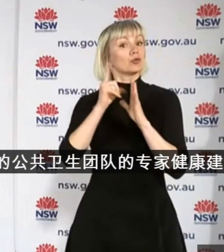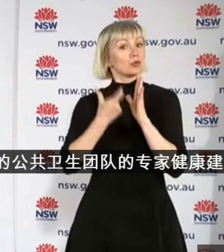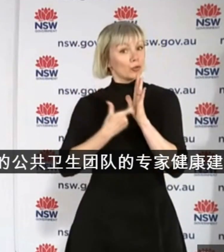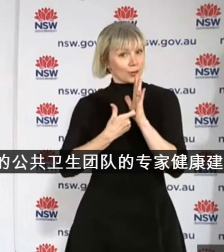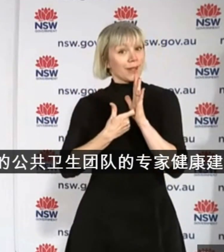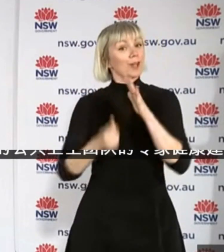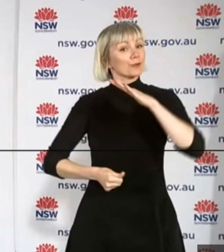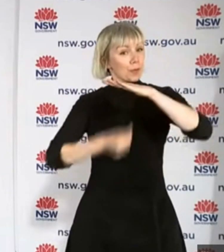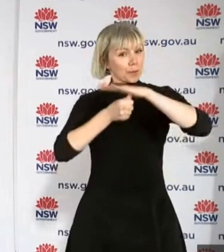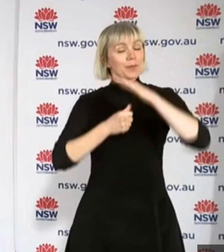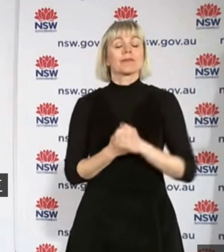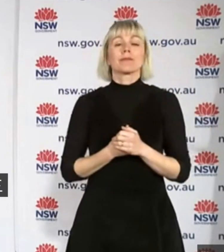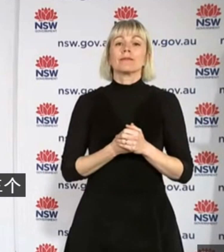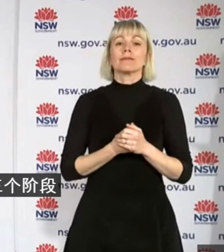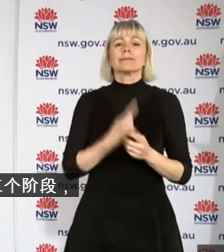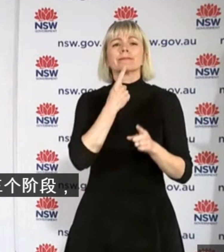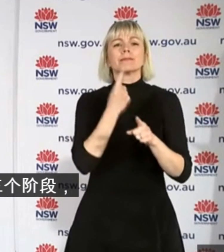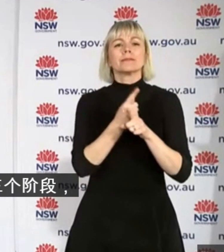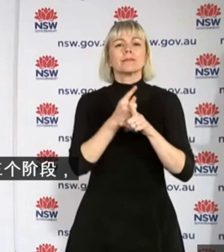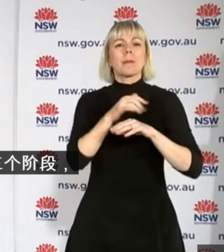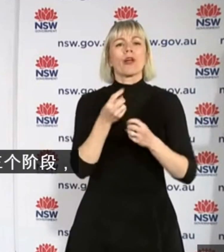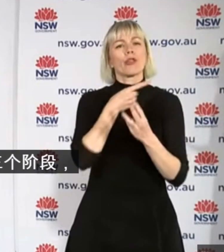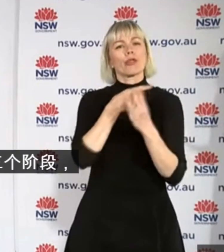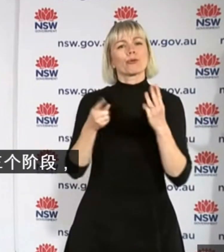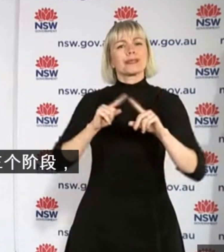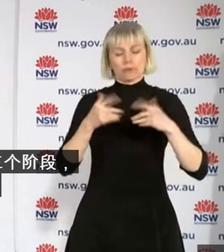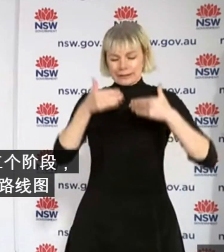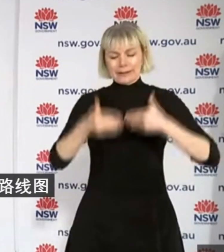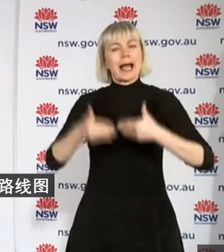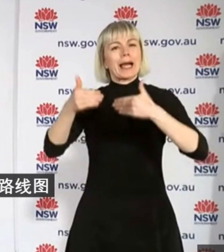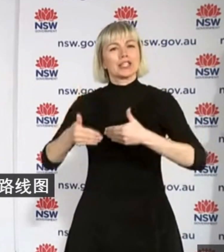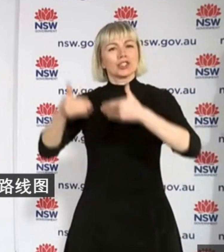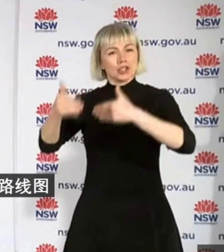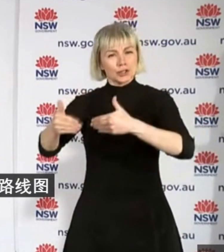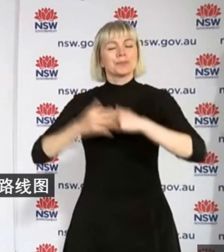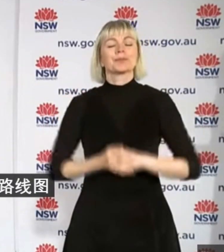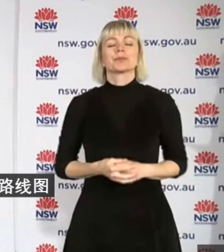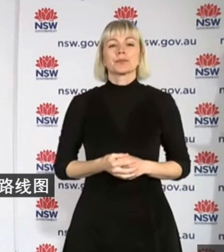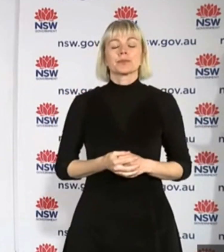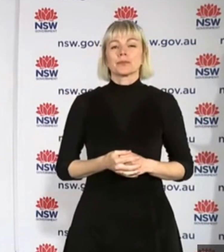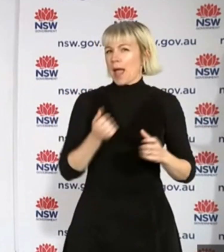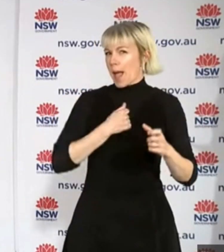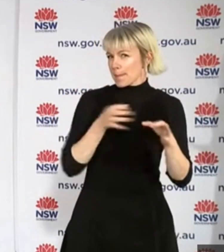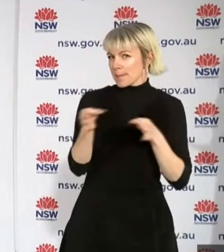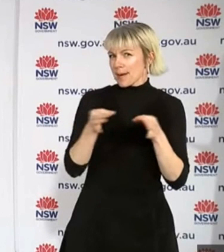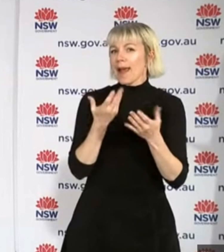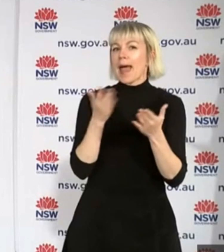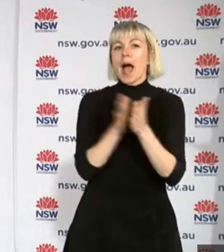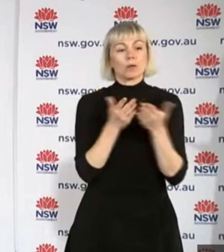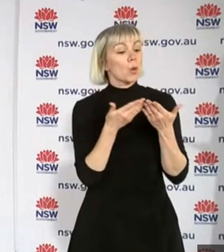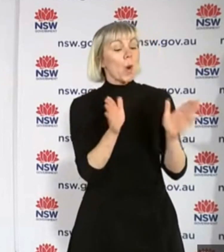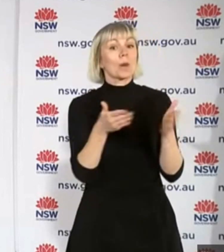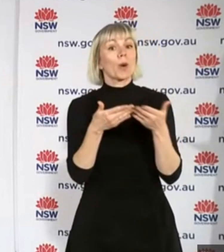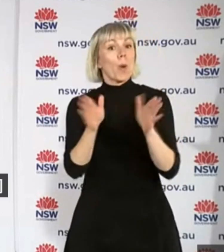to announce the 3 stages where New South Wales will reopen. We've already provided the roadmap for 70% double dose, and I can say